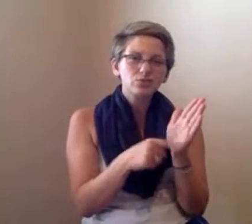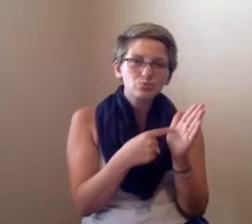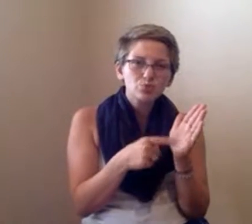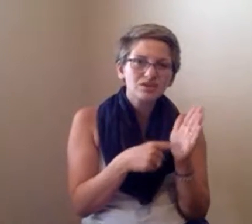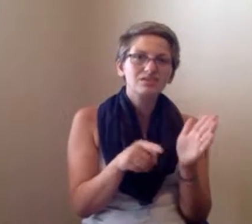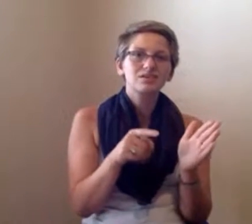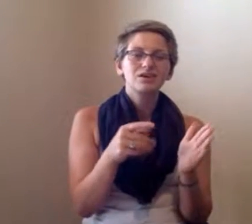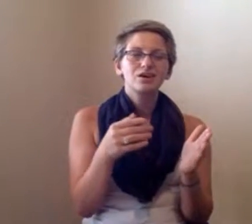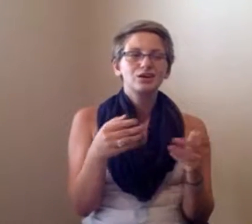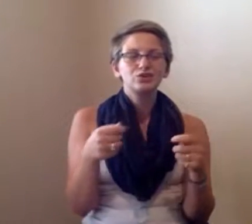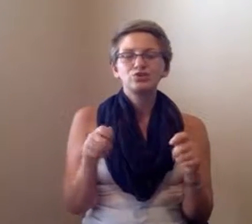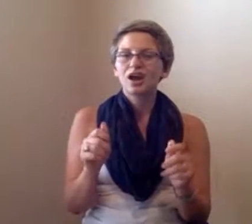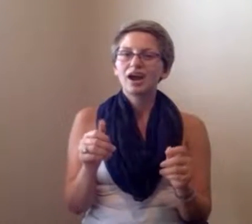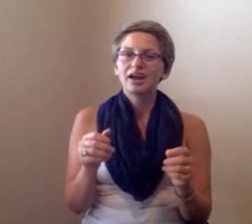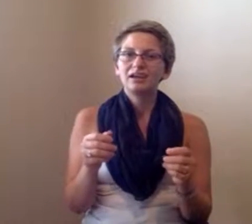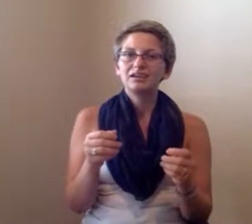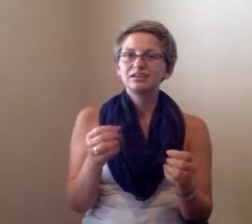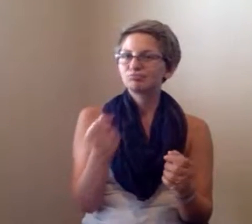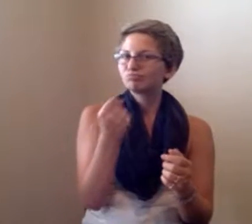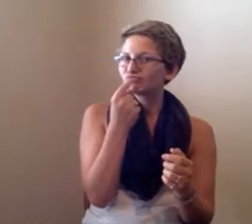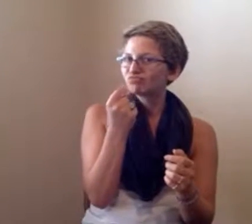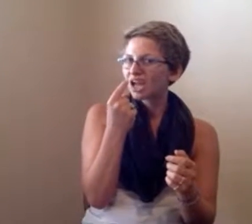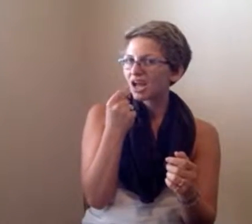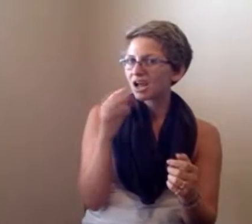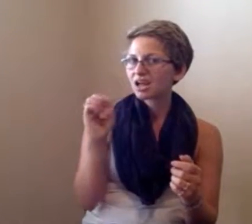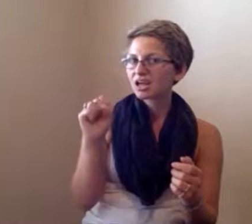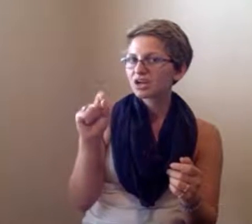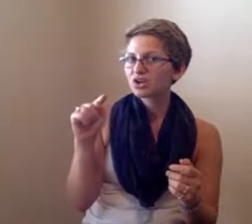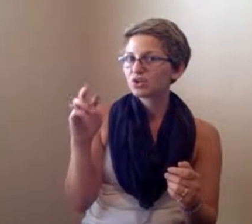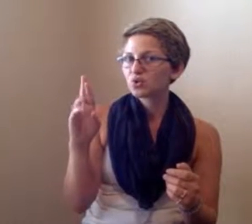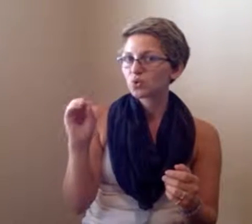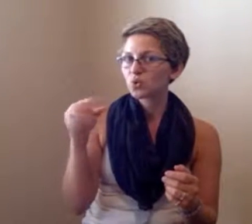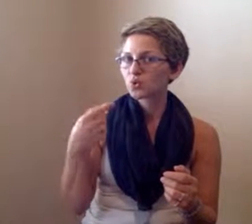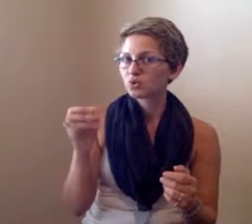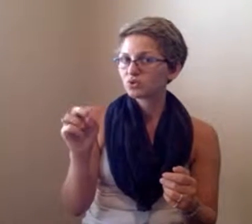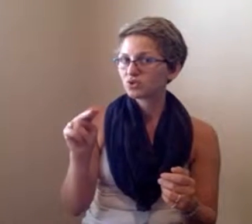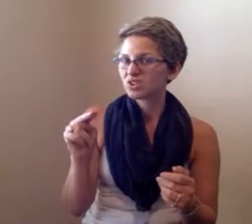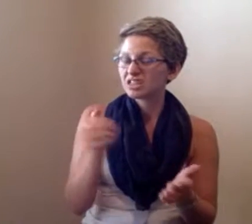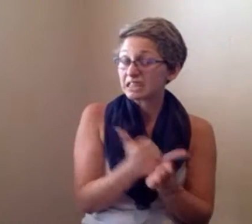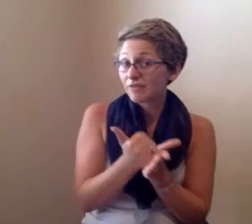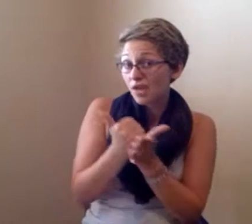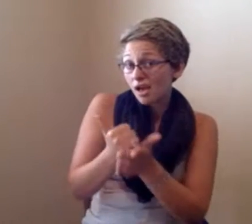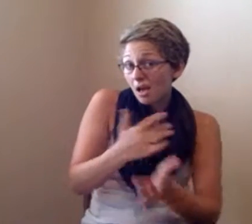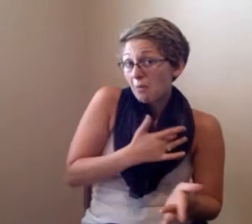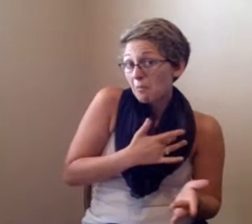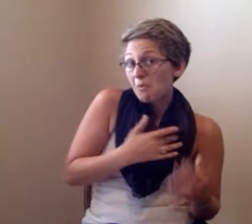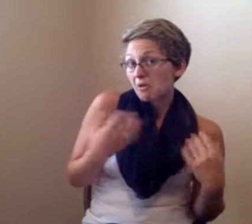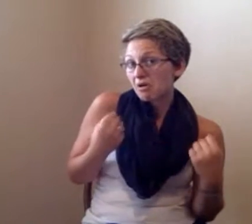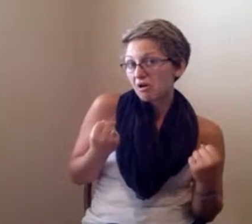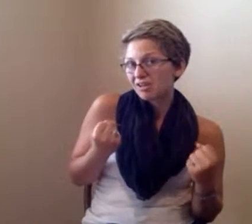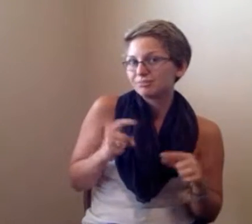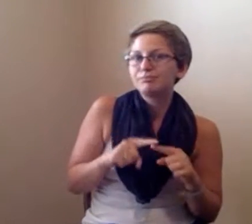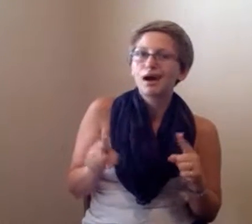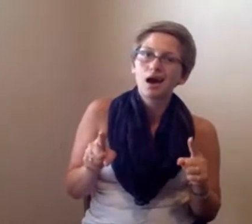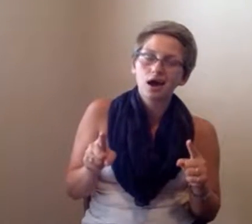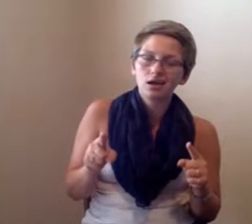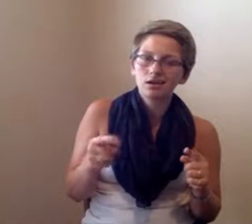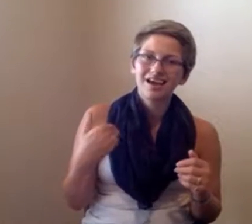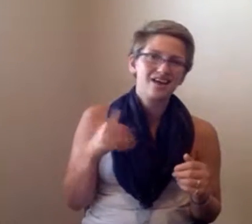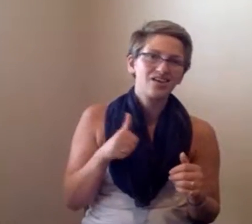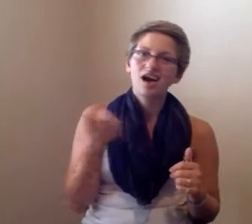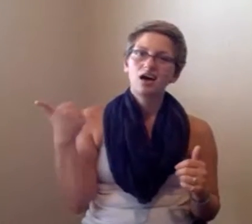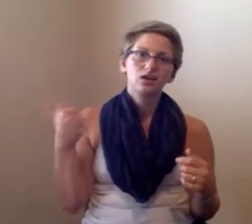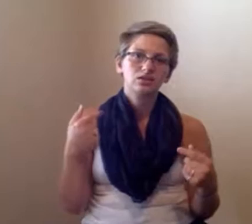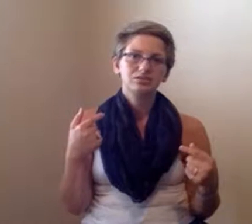to see if that helps with the heart. But they found that when they try to give estrogen, there's some drawbacks and other side effects,